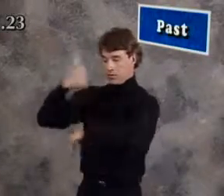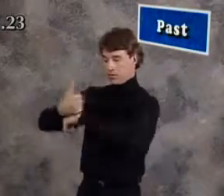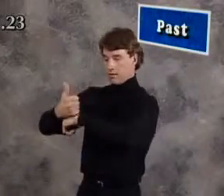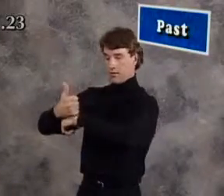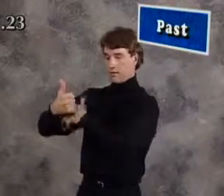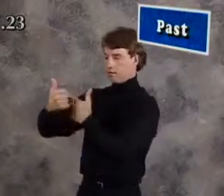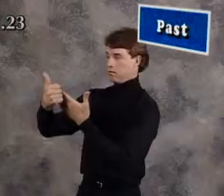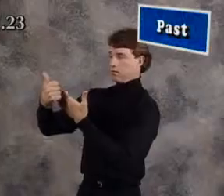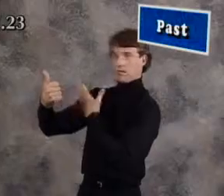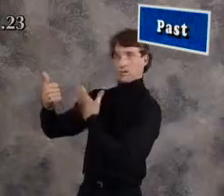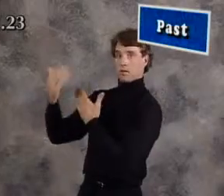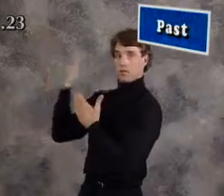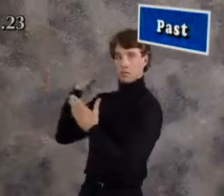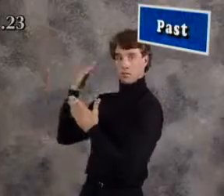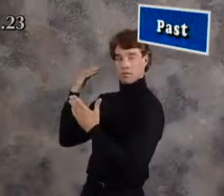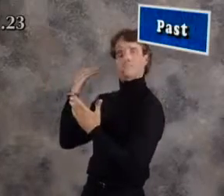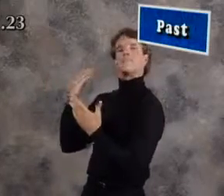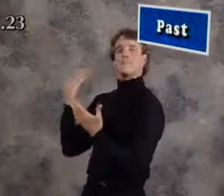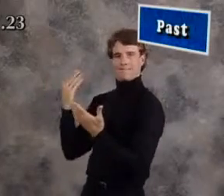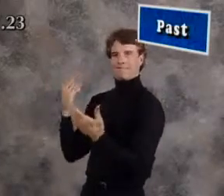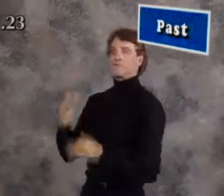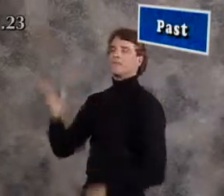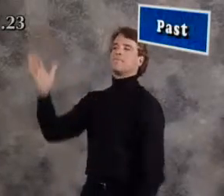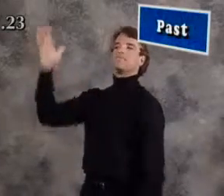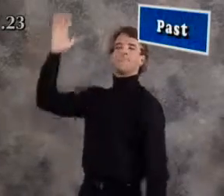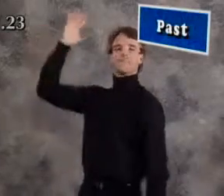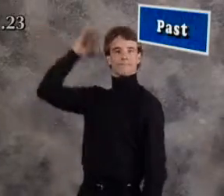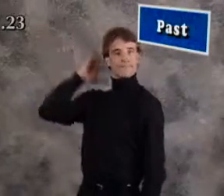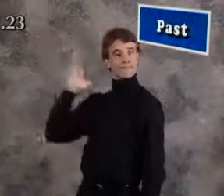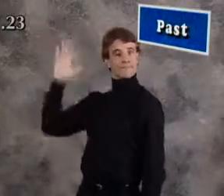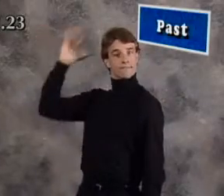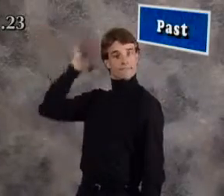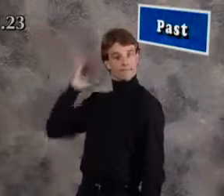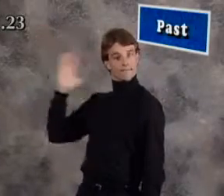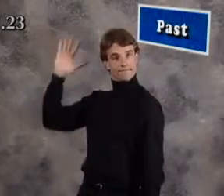Remember, the space behind the body is the past. Past.